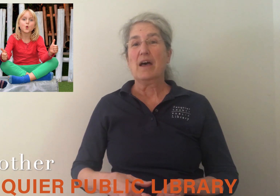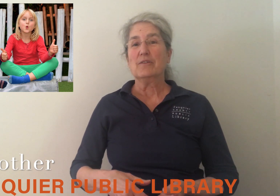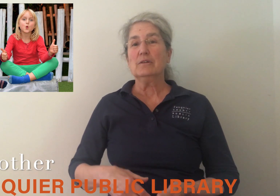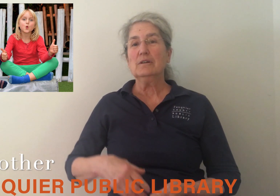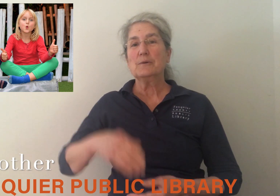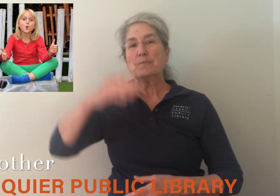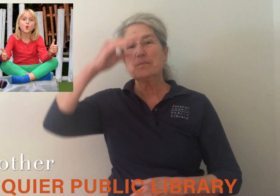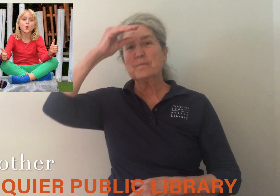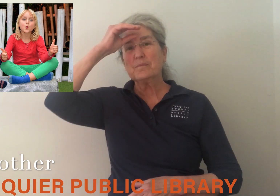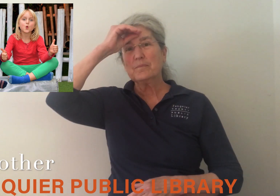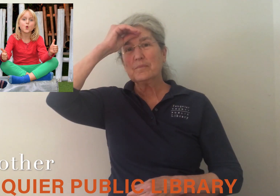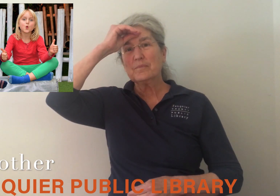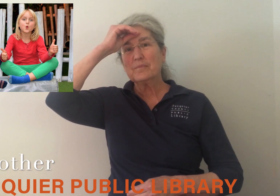brother.